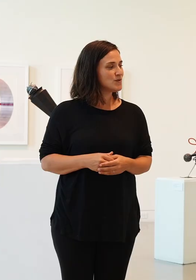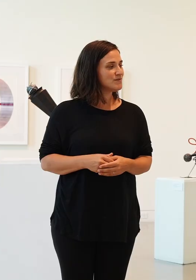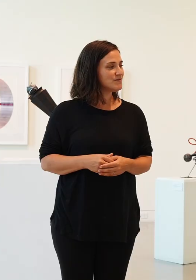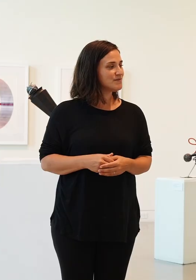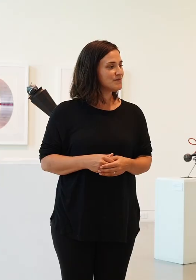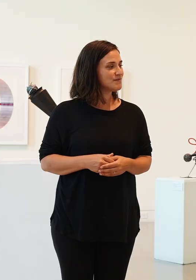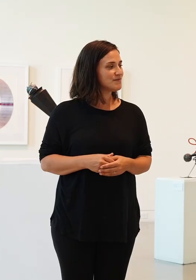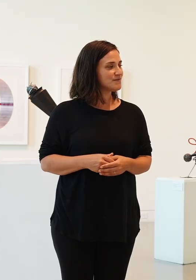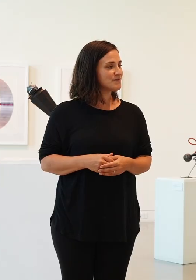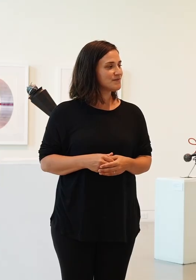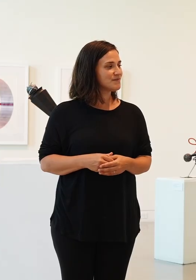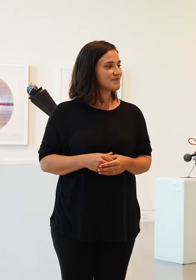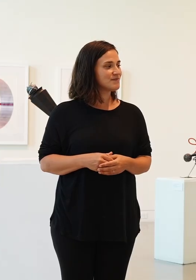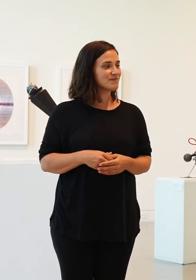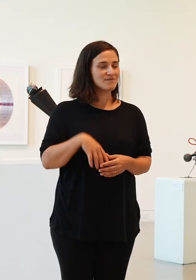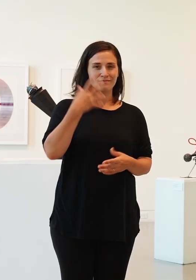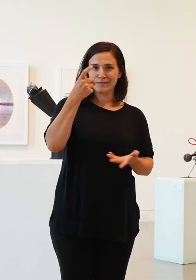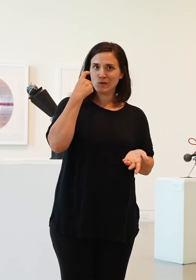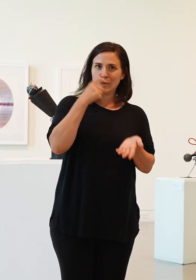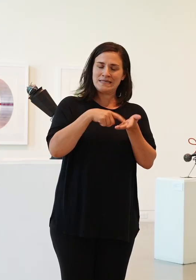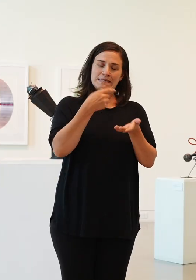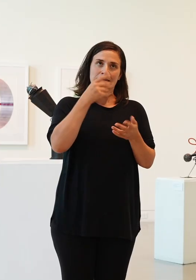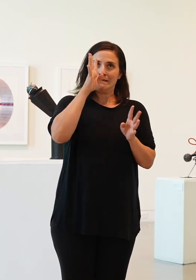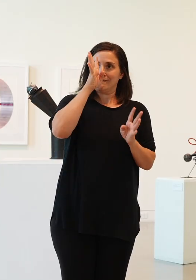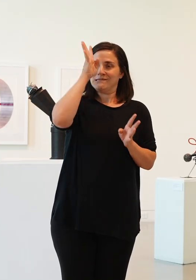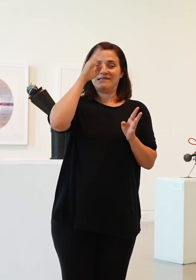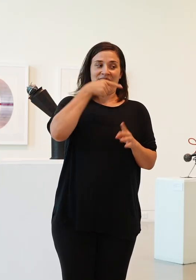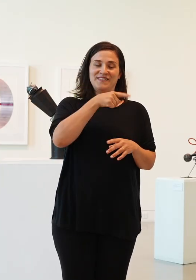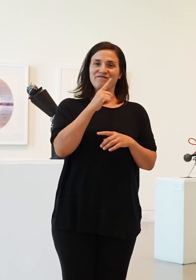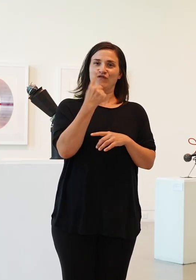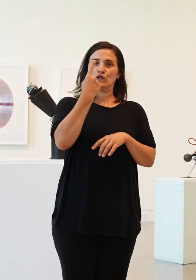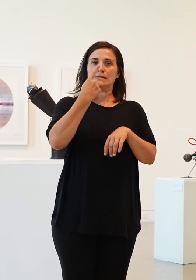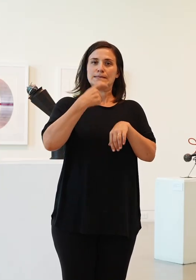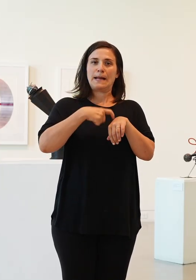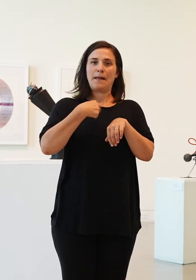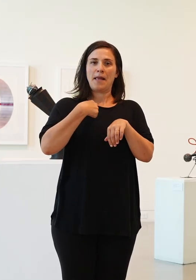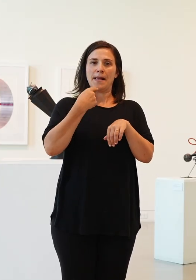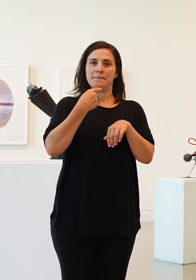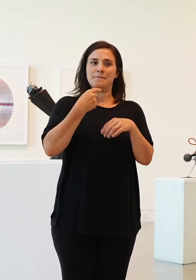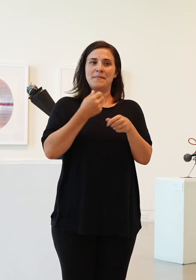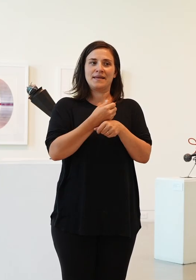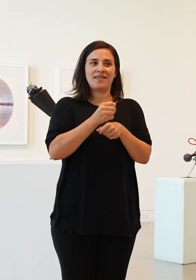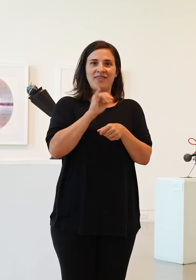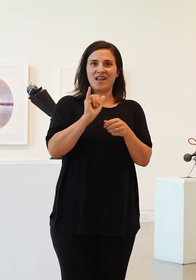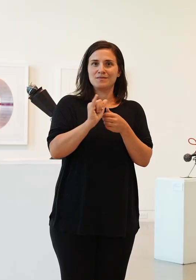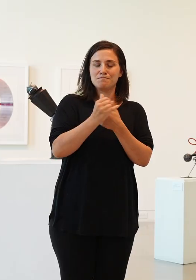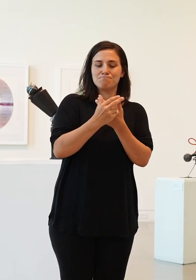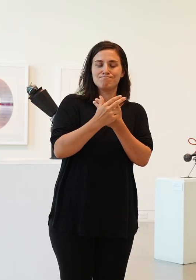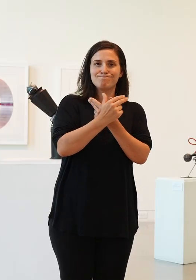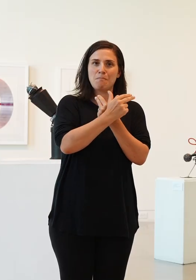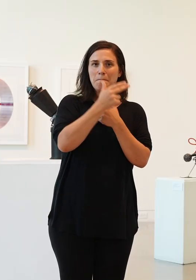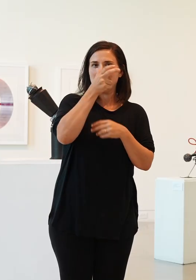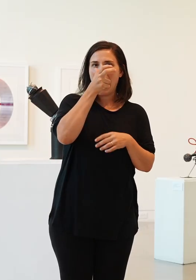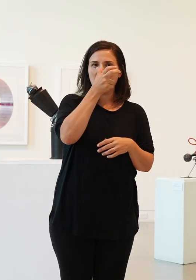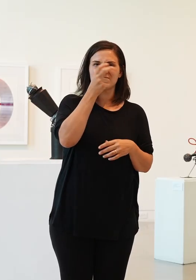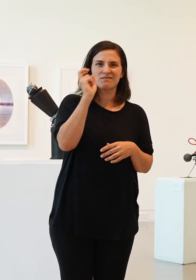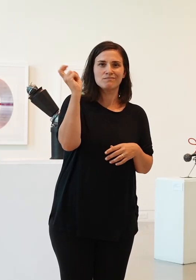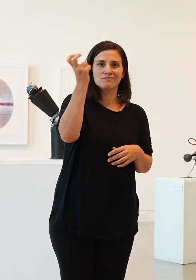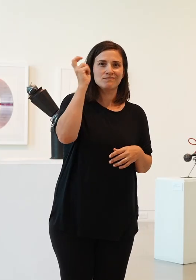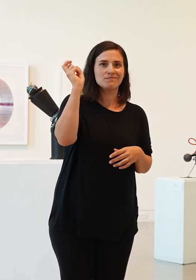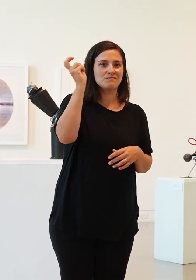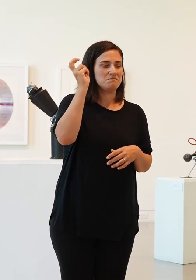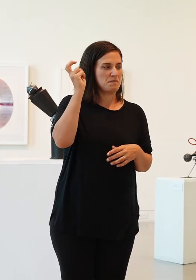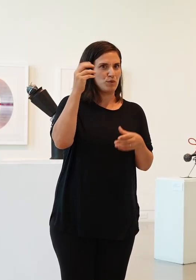it. That's where the flutter bugs started out, and so. Since there were little flutter bugs,